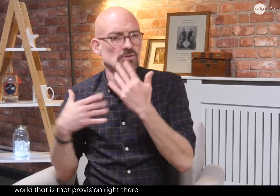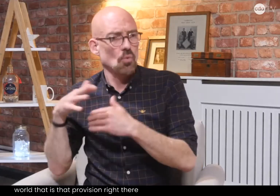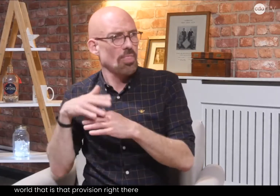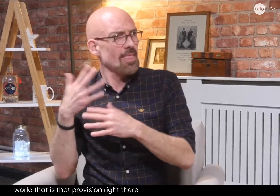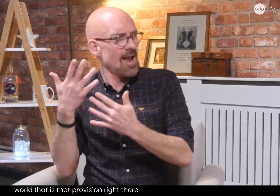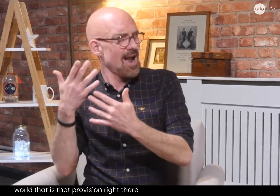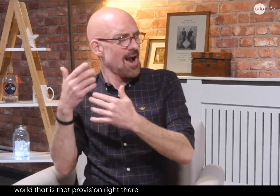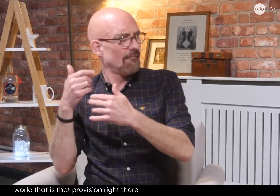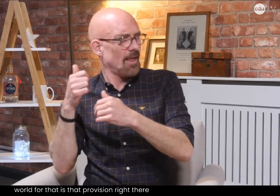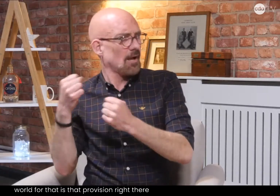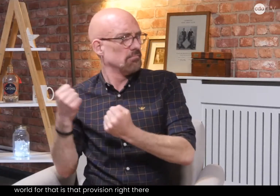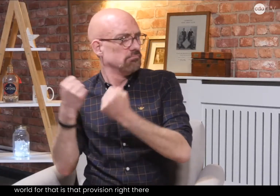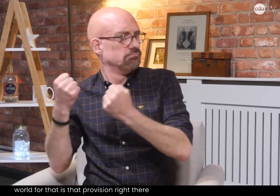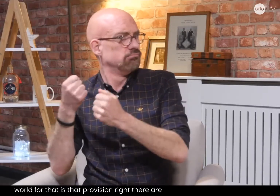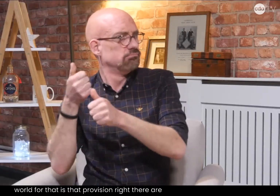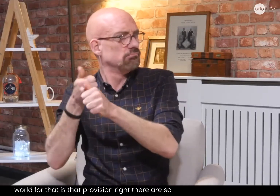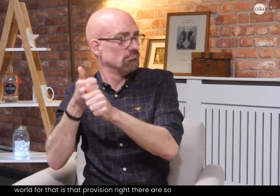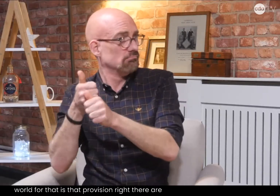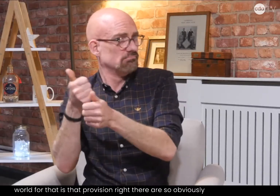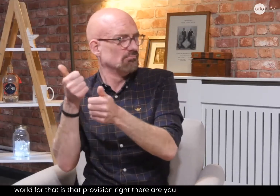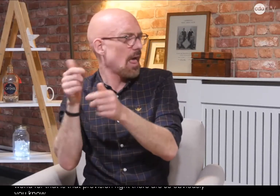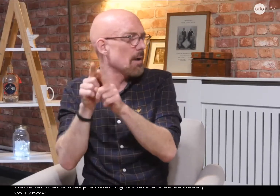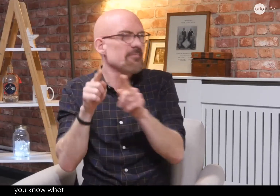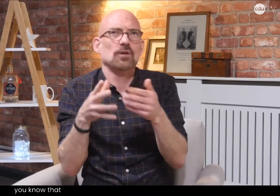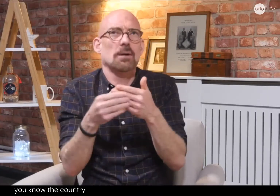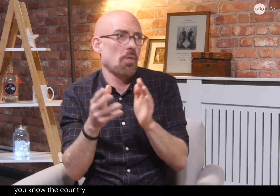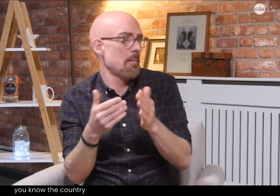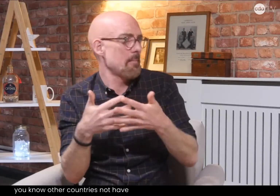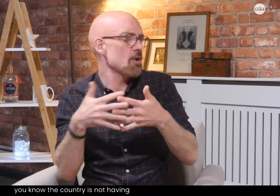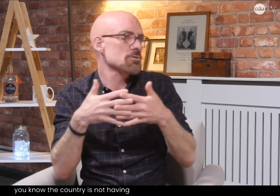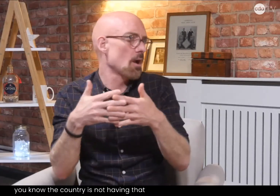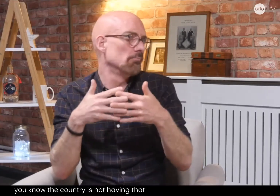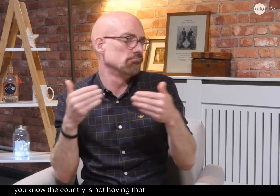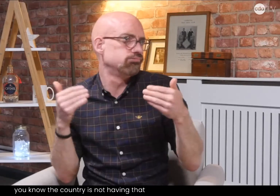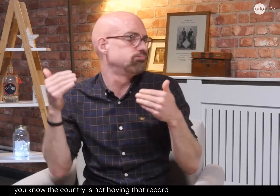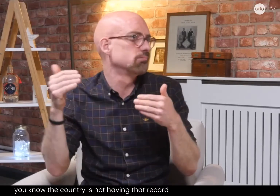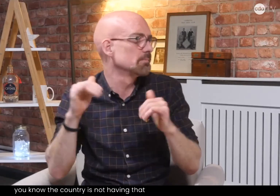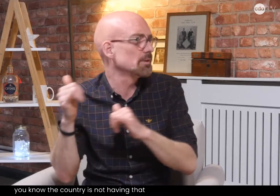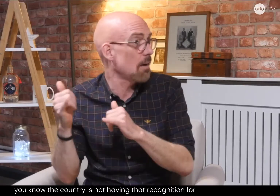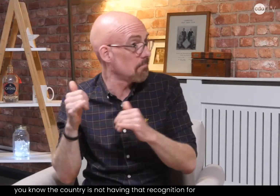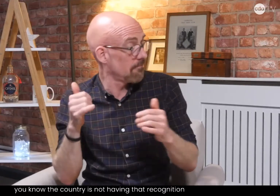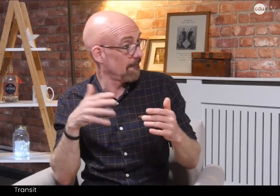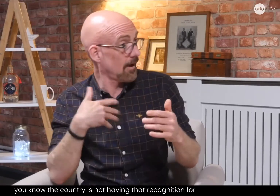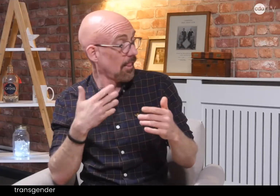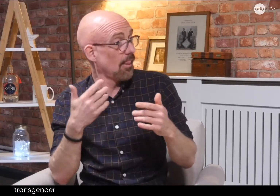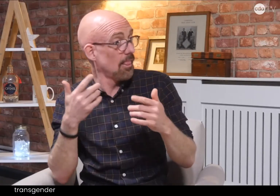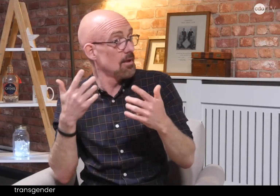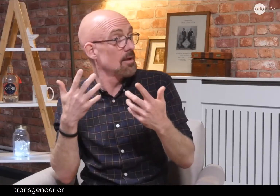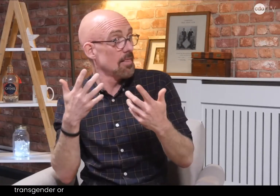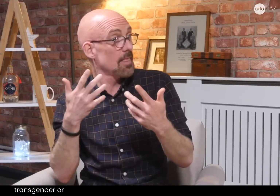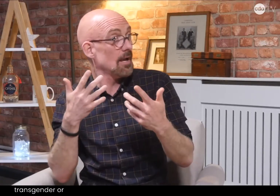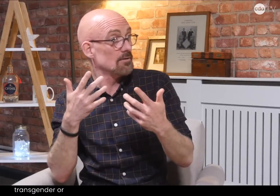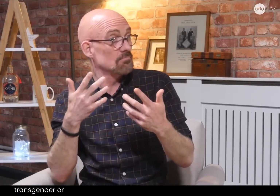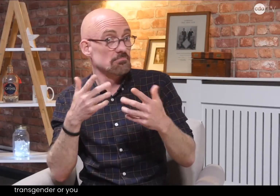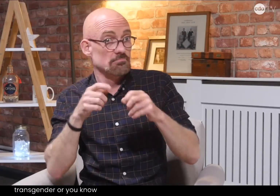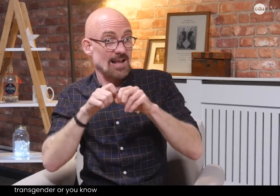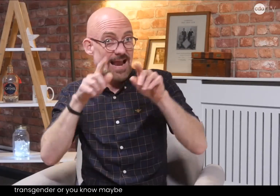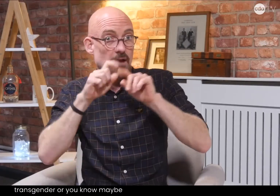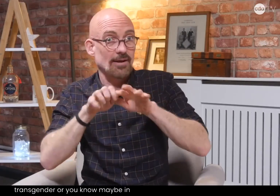So obviously, you know, other countries not having that recognition for transgender, or, you know, maybe in America they might have some sort of